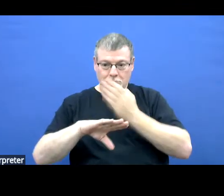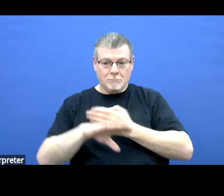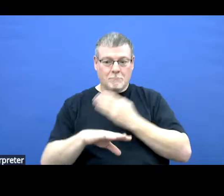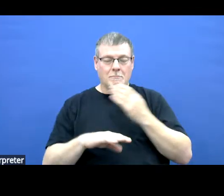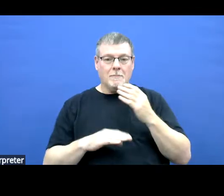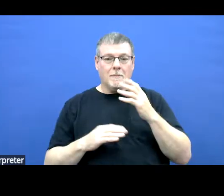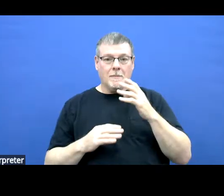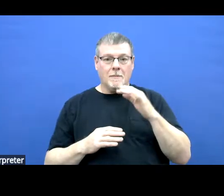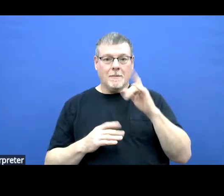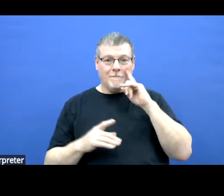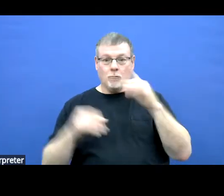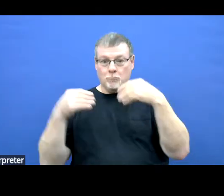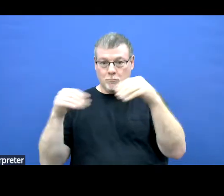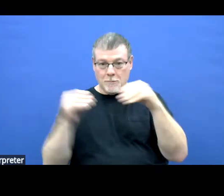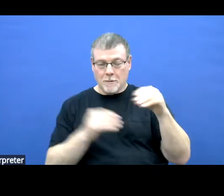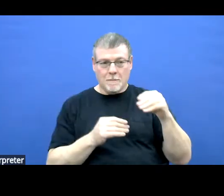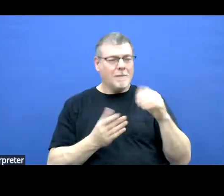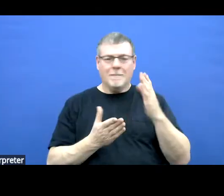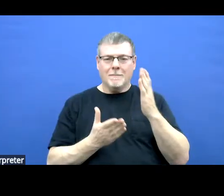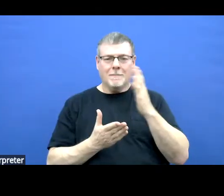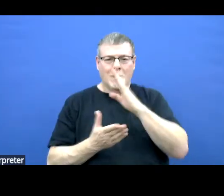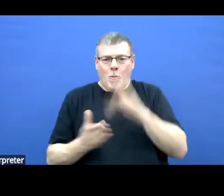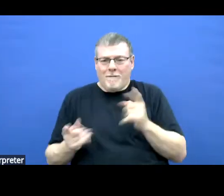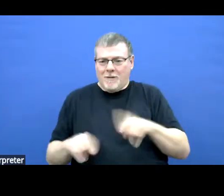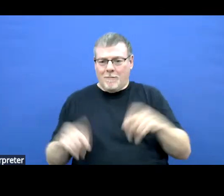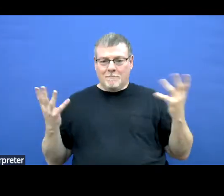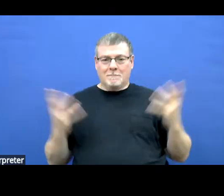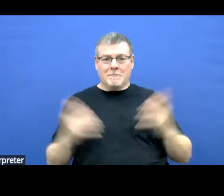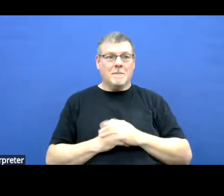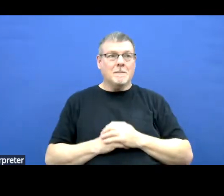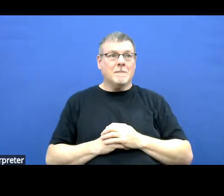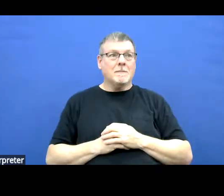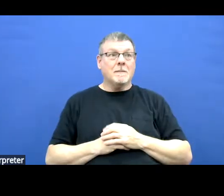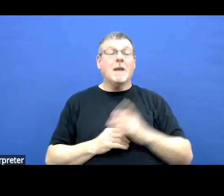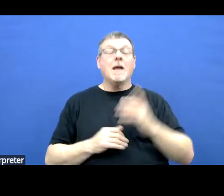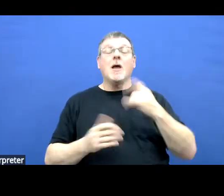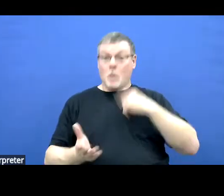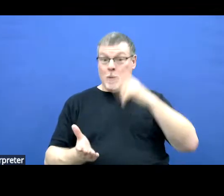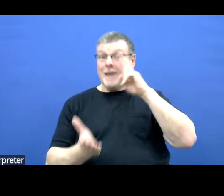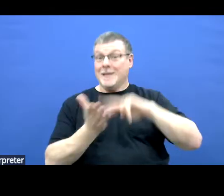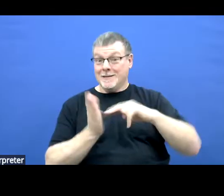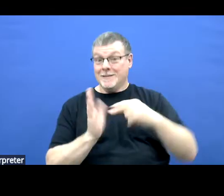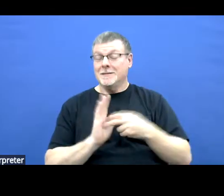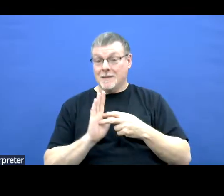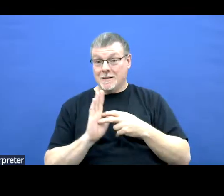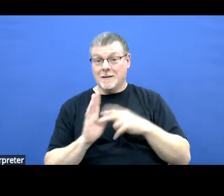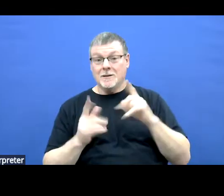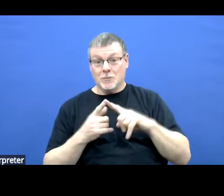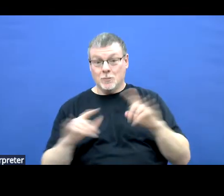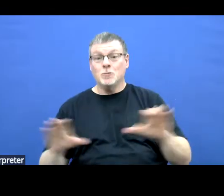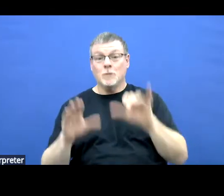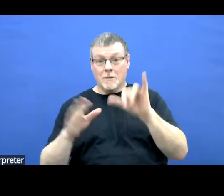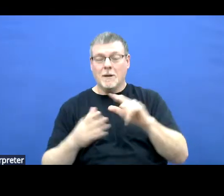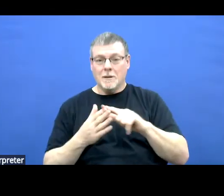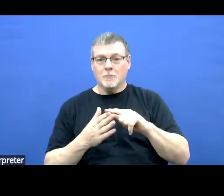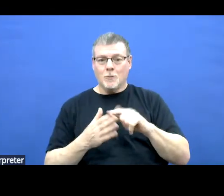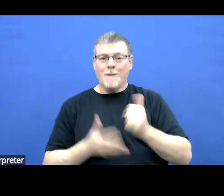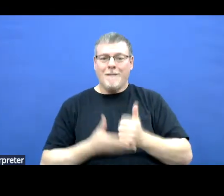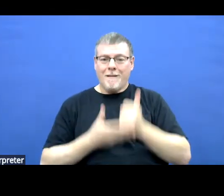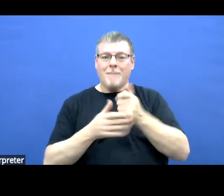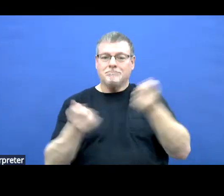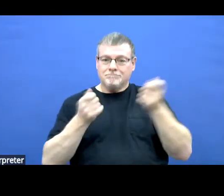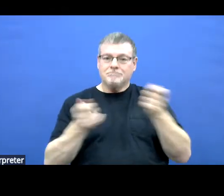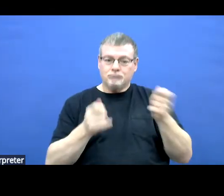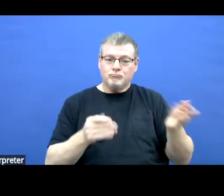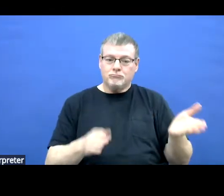as retail. Whatever happened? We intended that. We intended it to basically help facilitate, revitalize